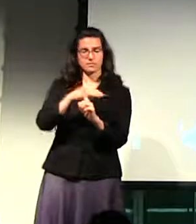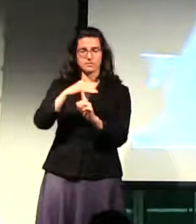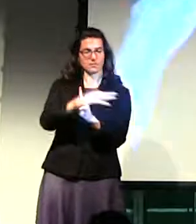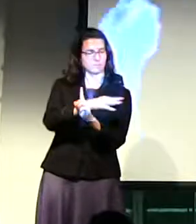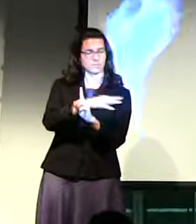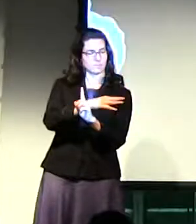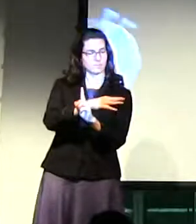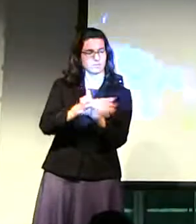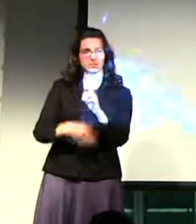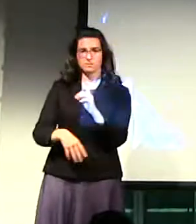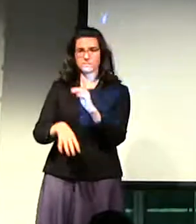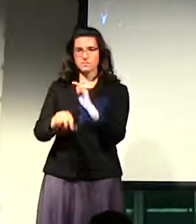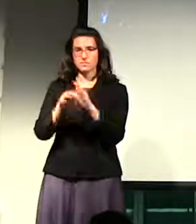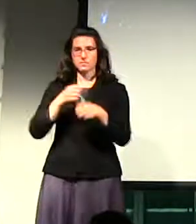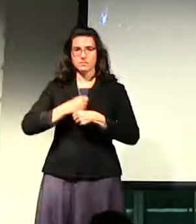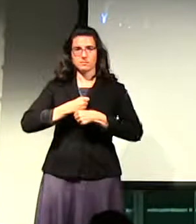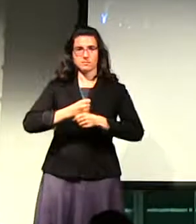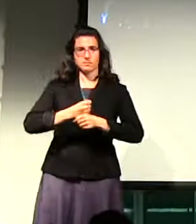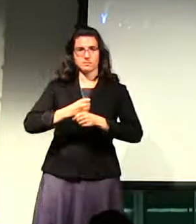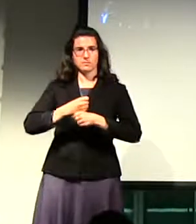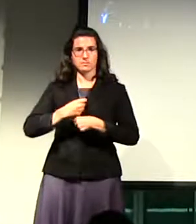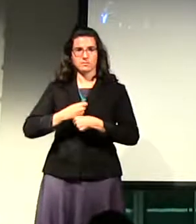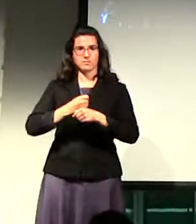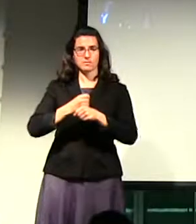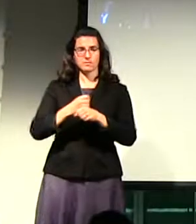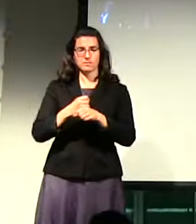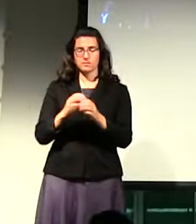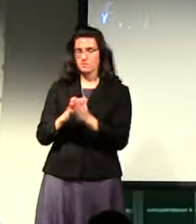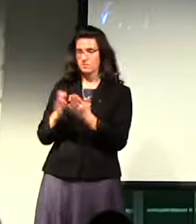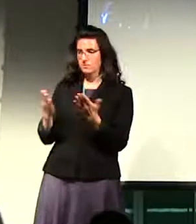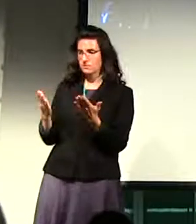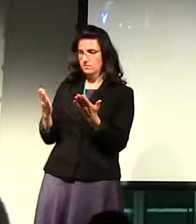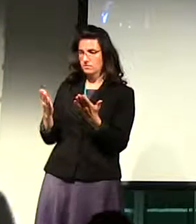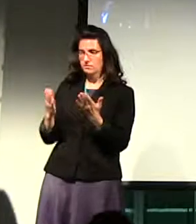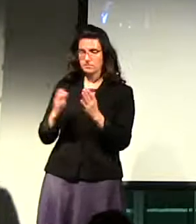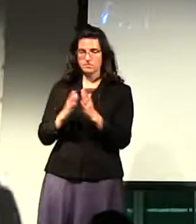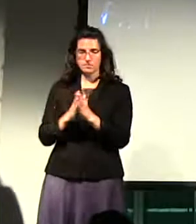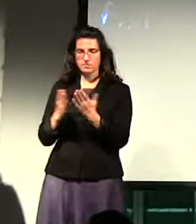shadow, forming, shadow, forming, look,